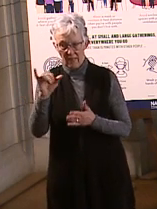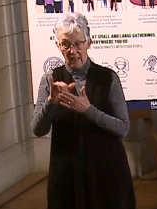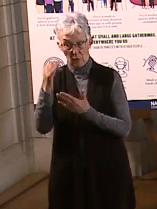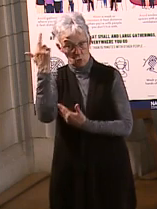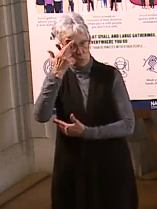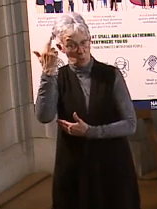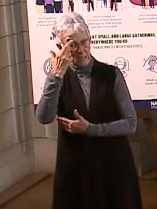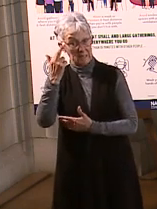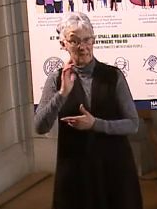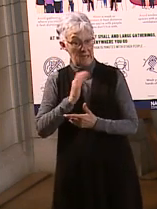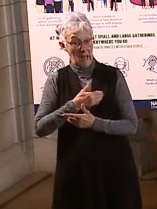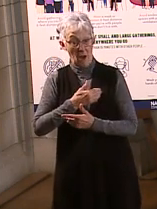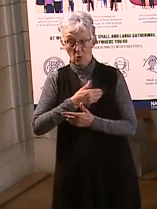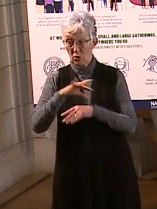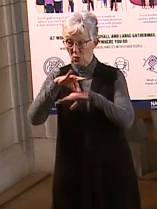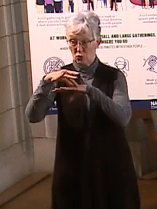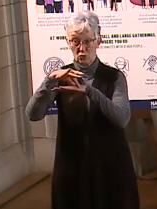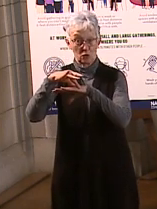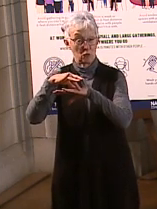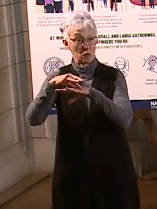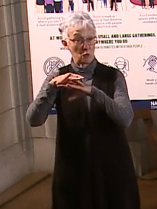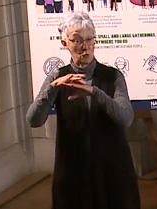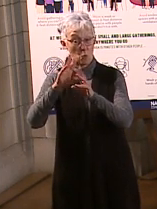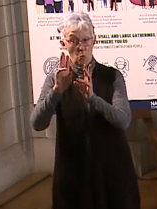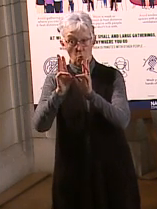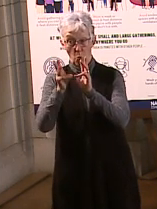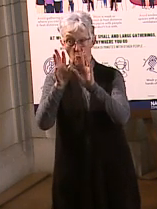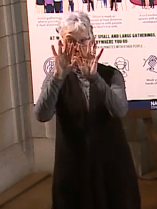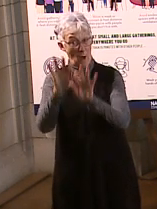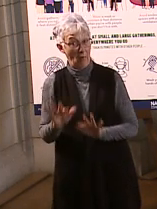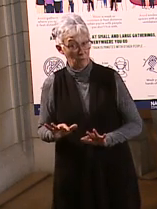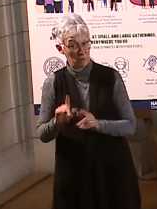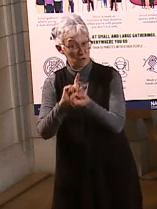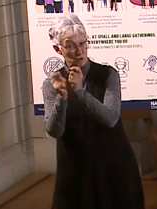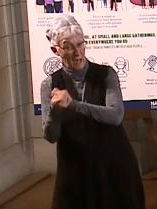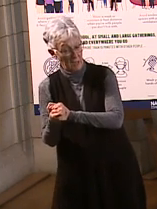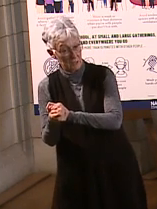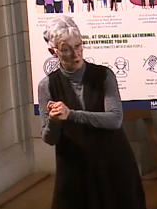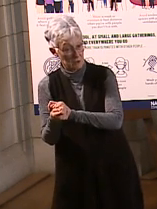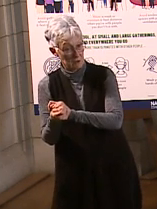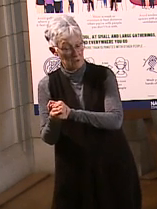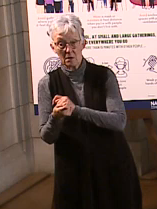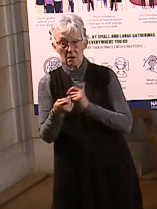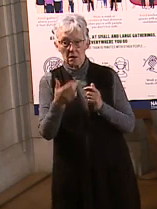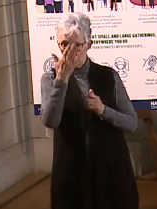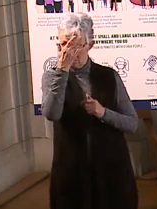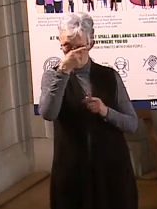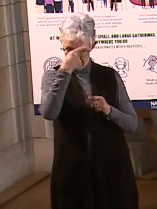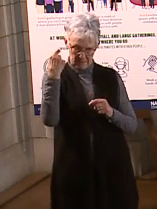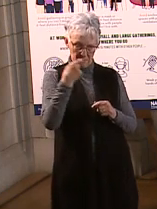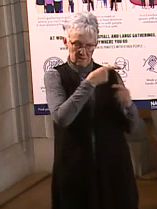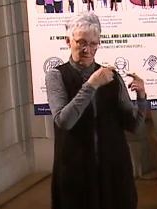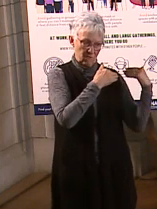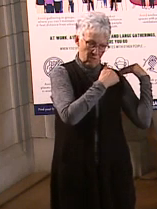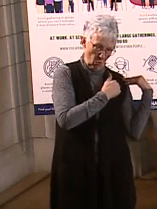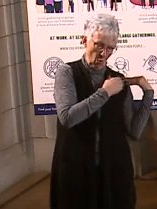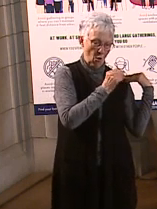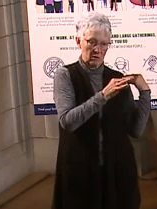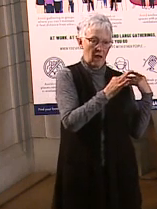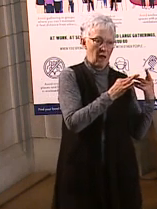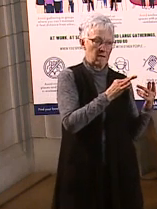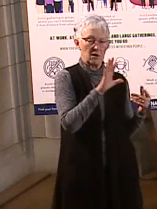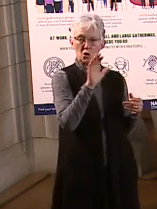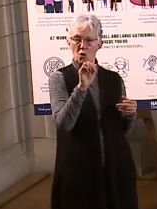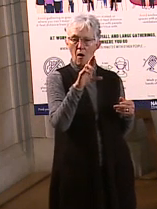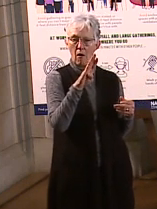the question is, some of the radical environmentalists are claiming the reason it's getting too cold now, not too warm, is because of the